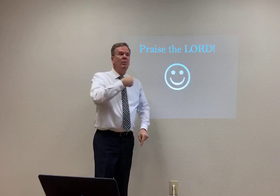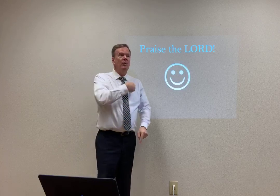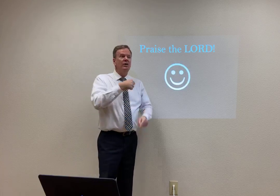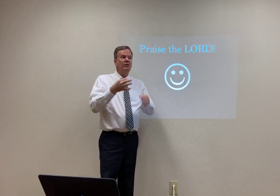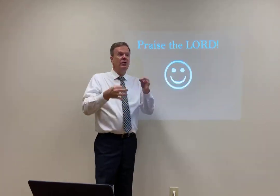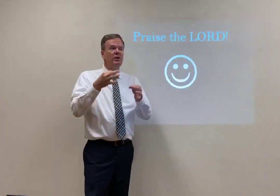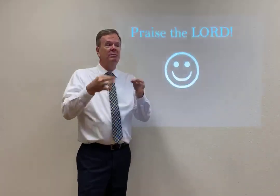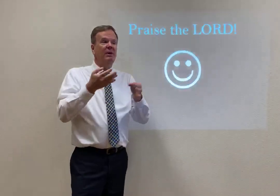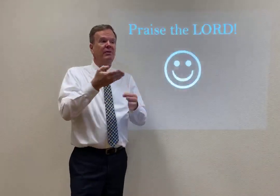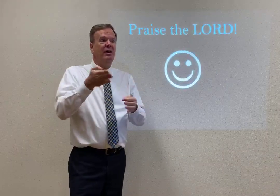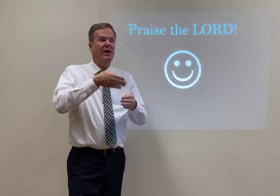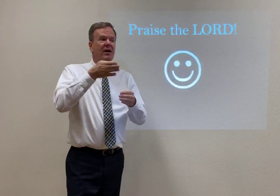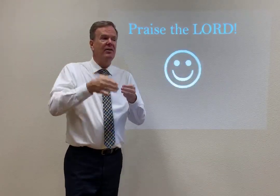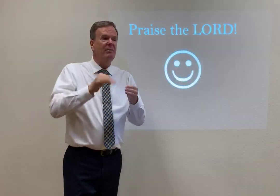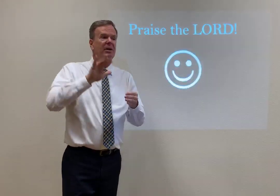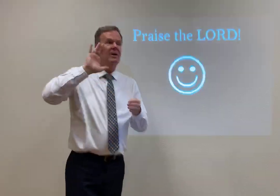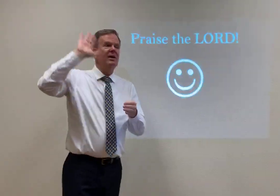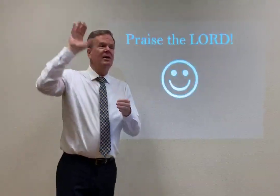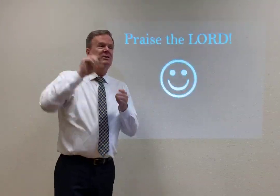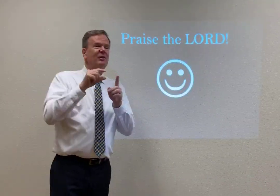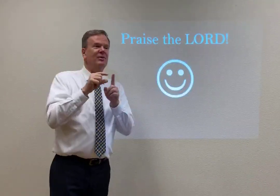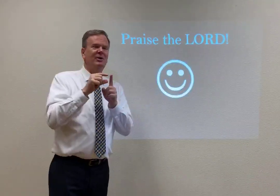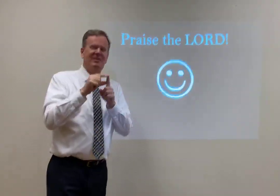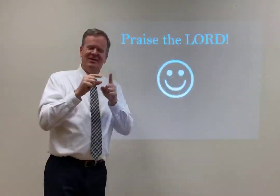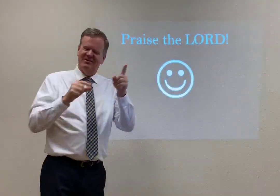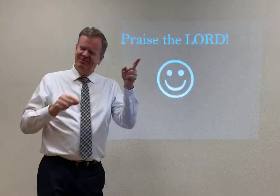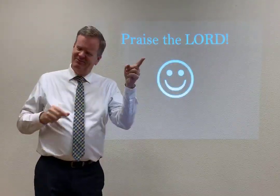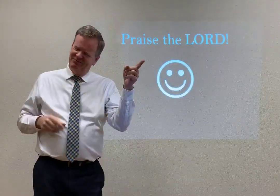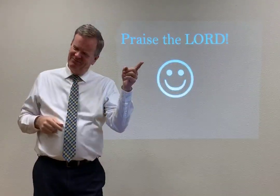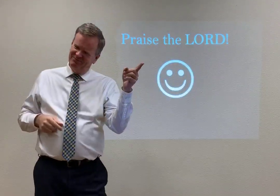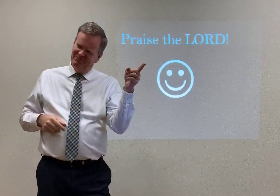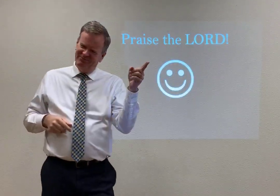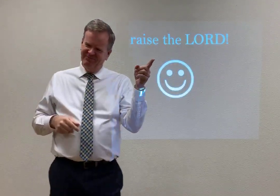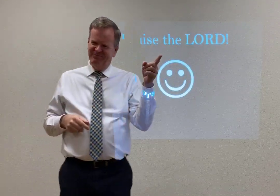It also says that we will be judged in the end by his word. Right, you're correct.